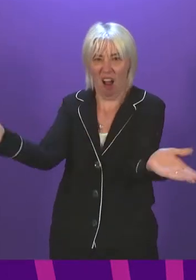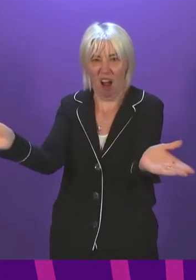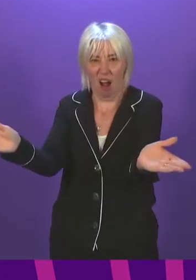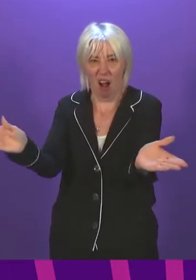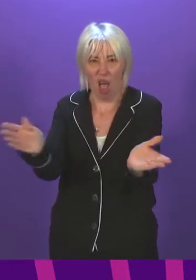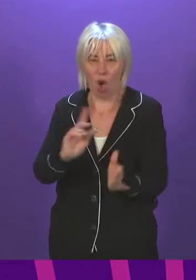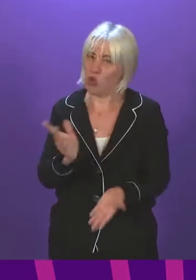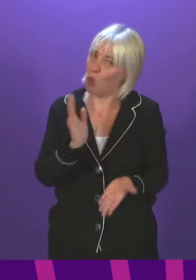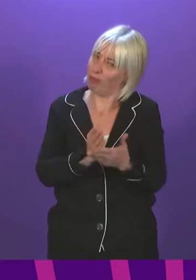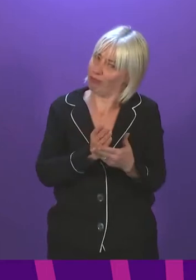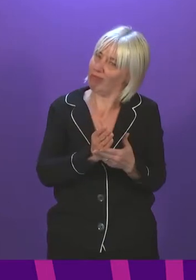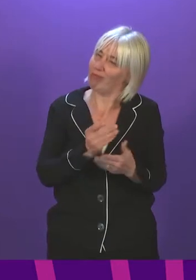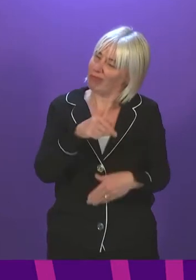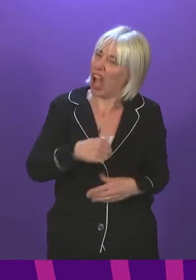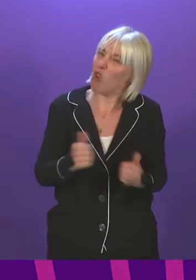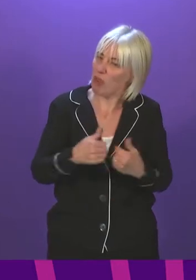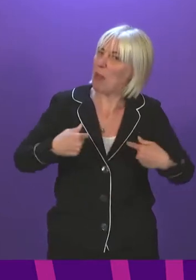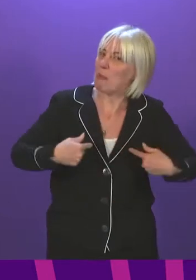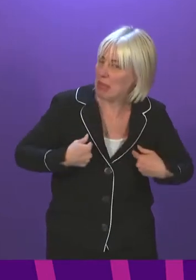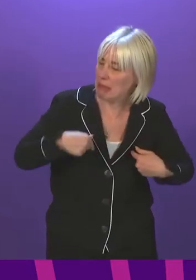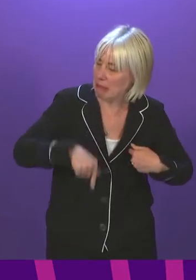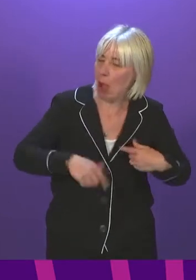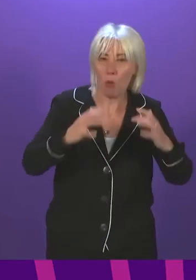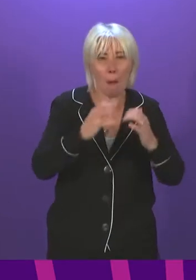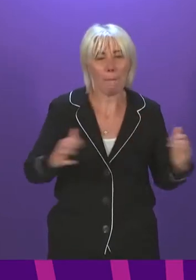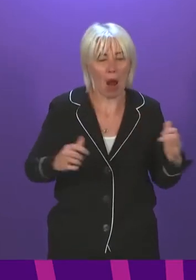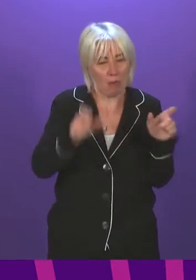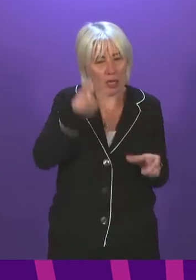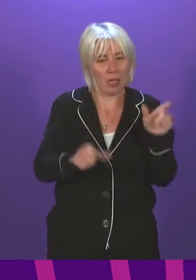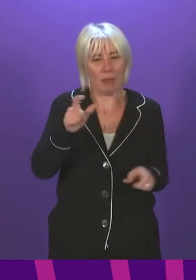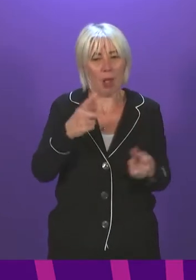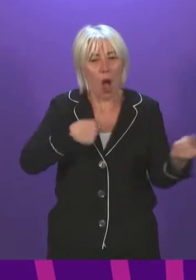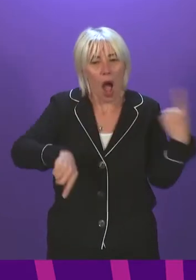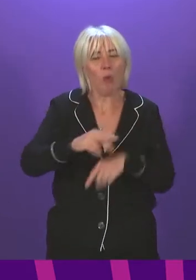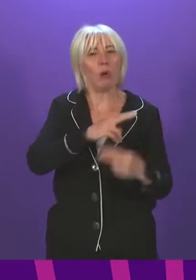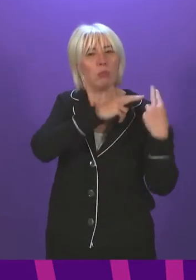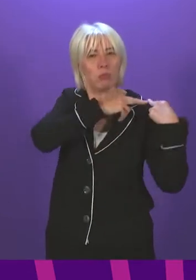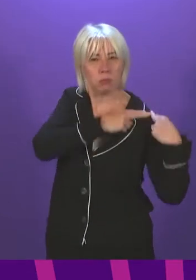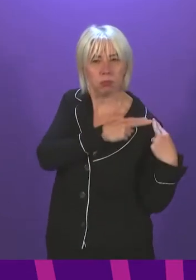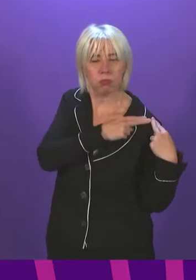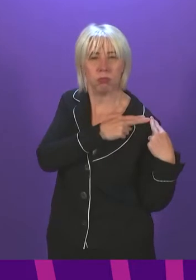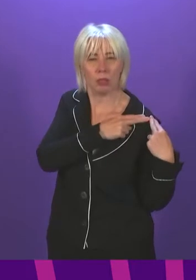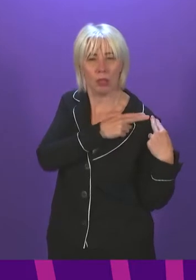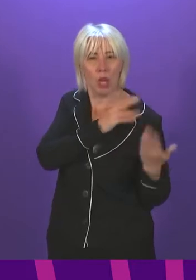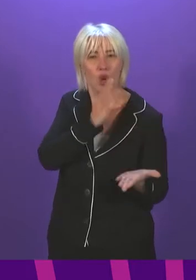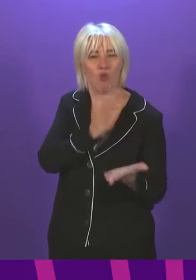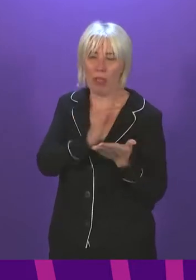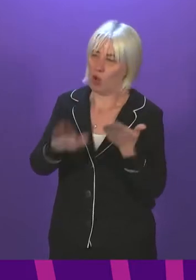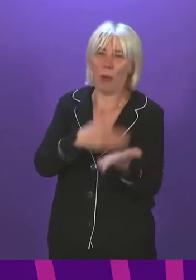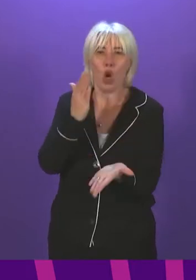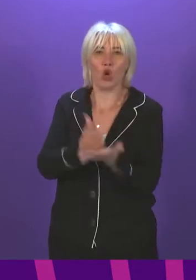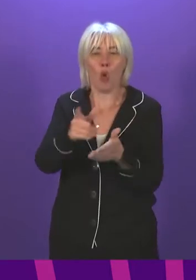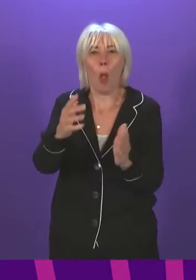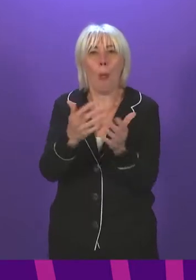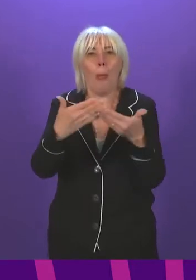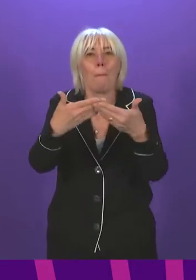does the member agree with me that as parliamentarians, we have a duty and a responsibility to ensure the